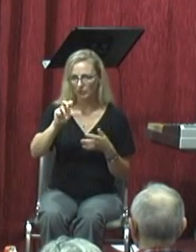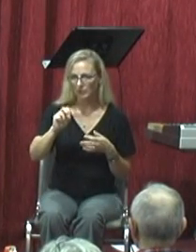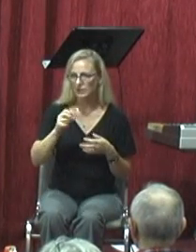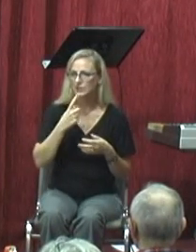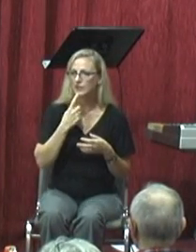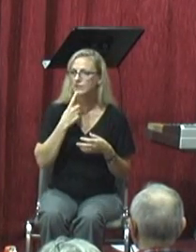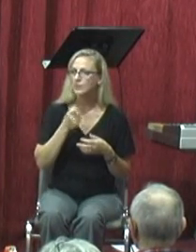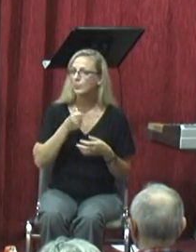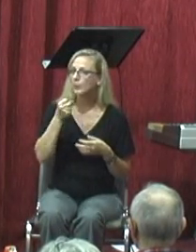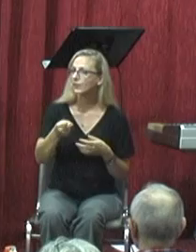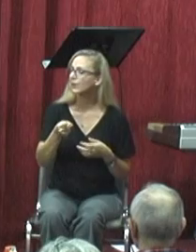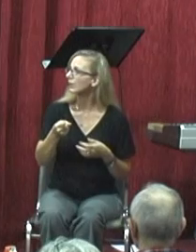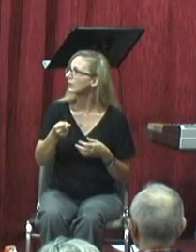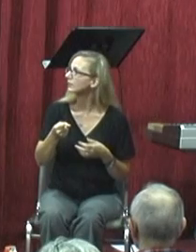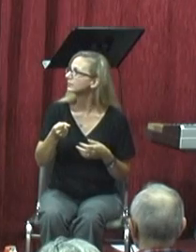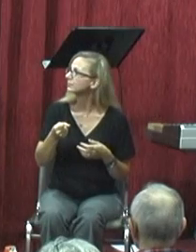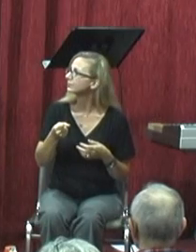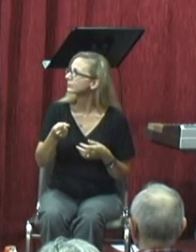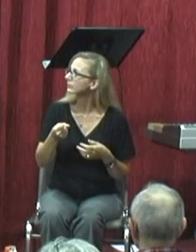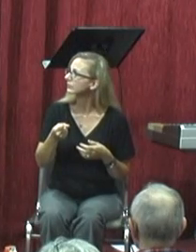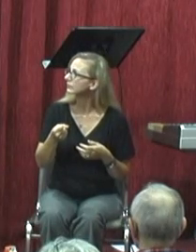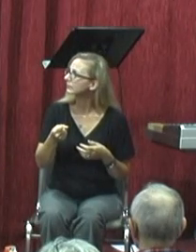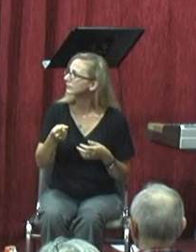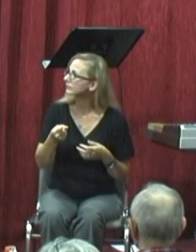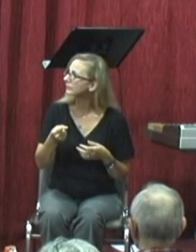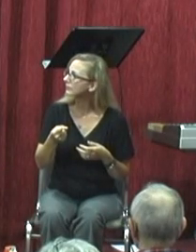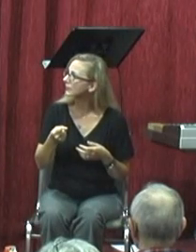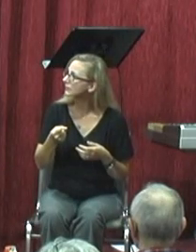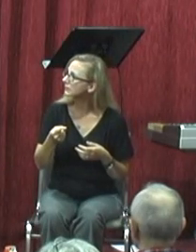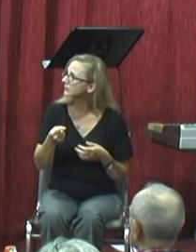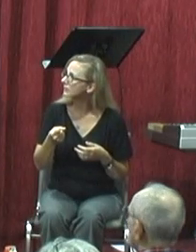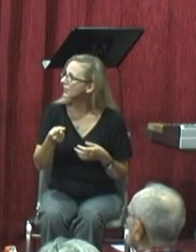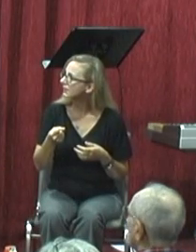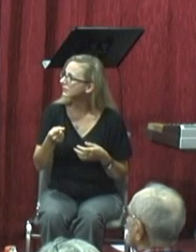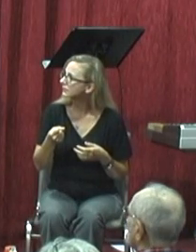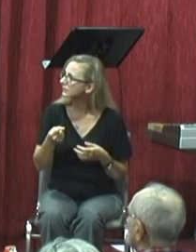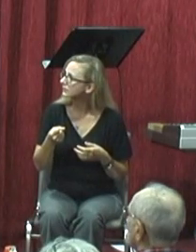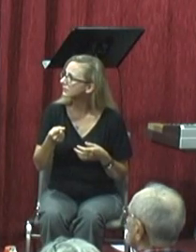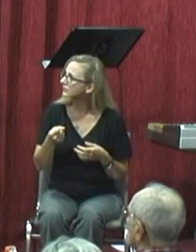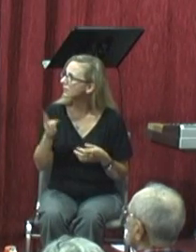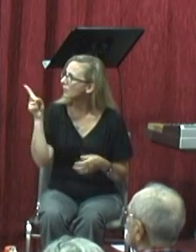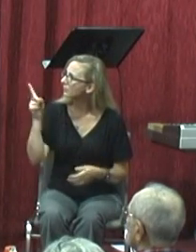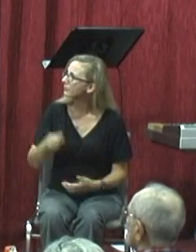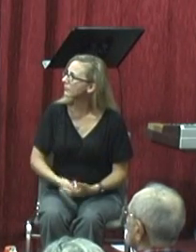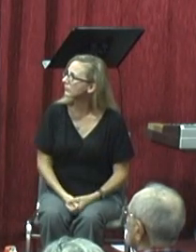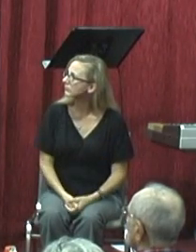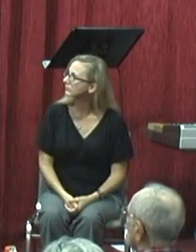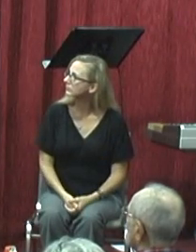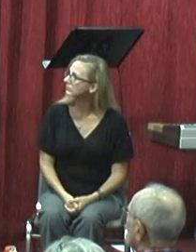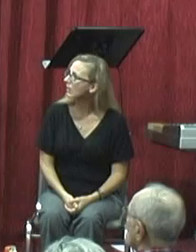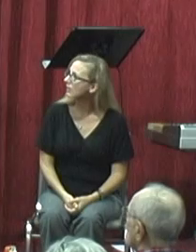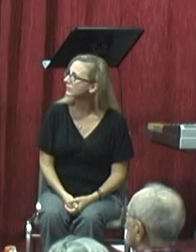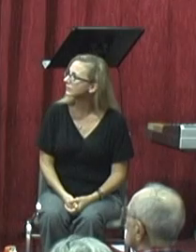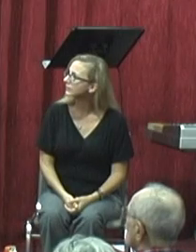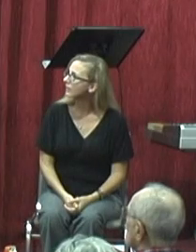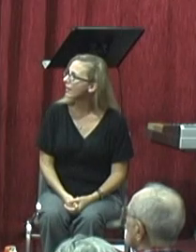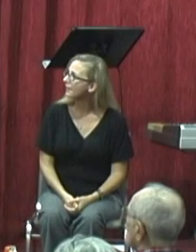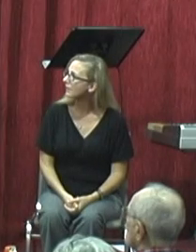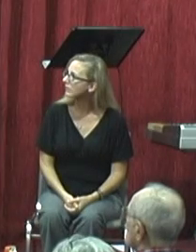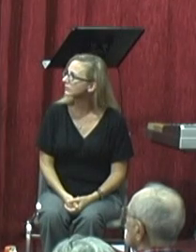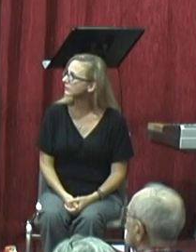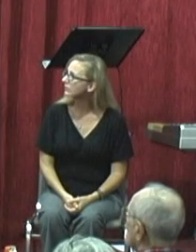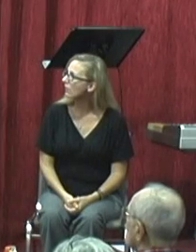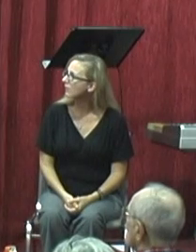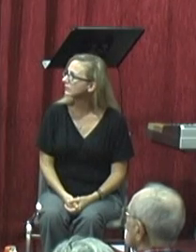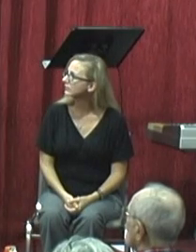put the Urim and the Thummim within the breastplate of judgment so they will be on Aaron's heart when he goes in